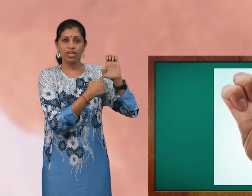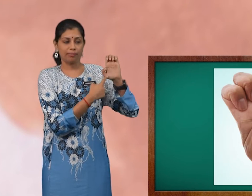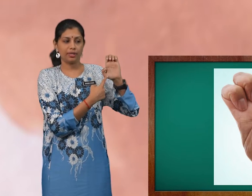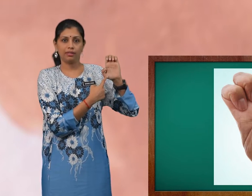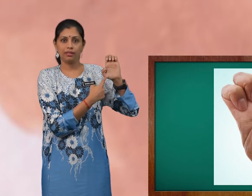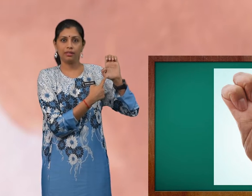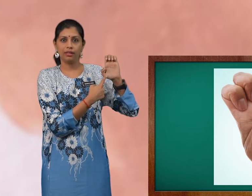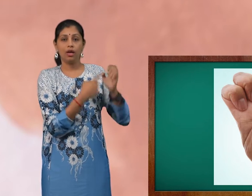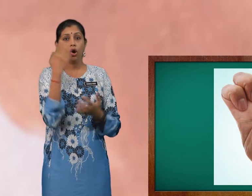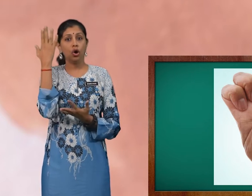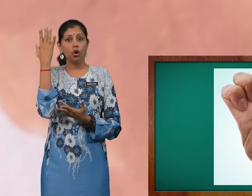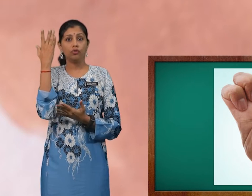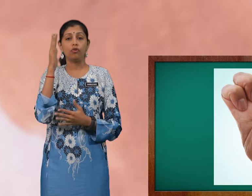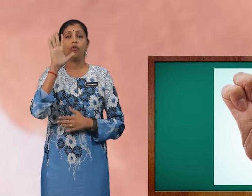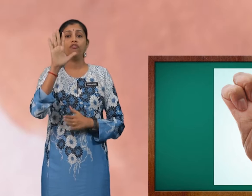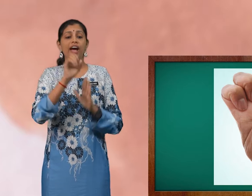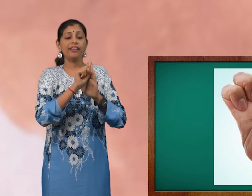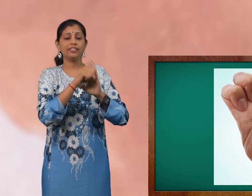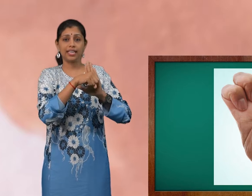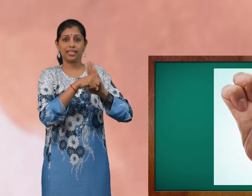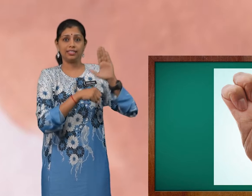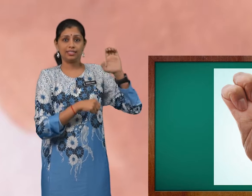shape. Hold for 5 seconds.